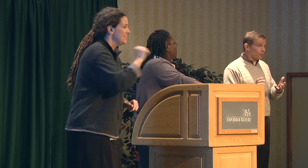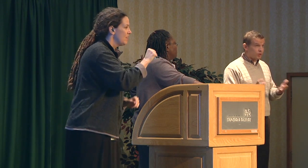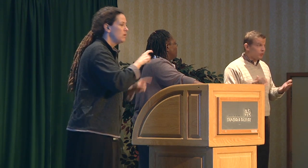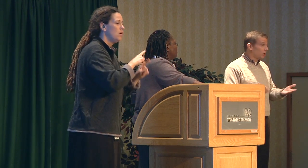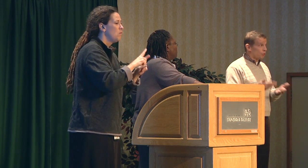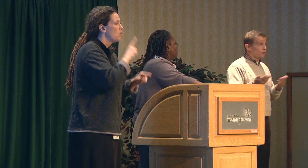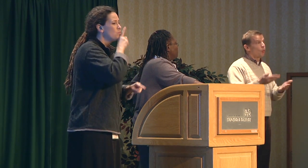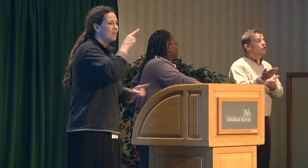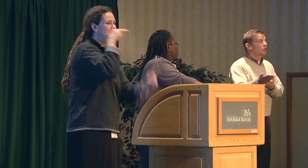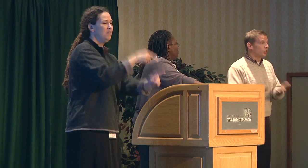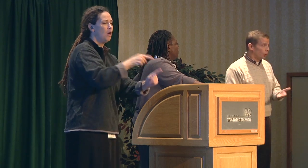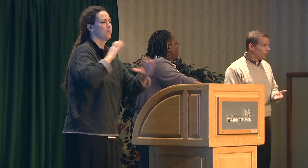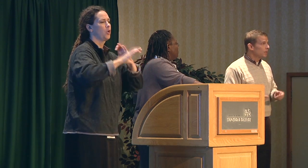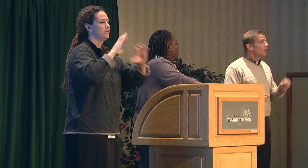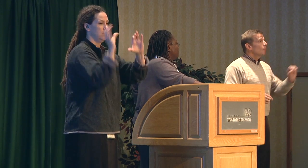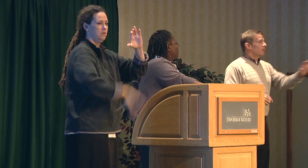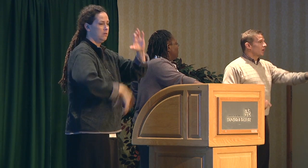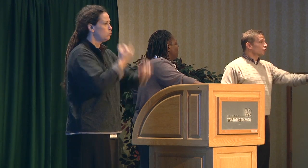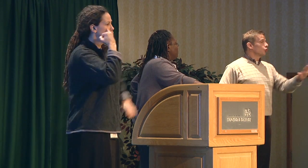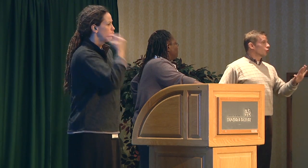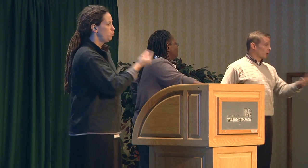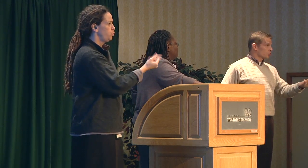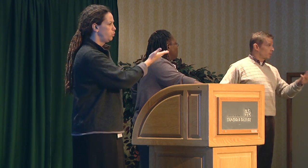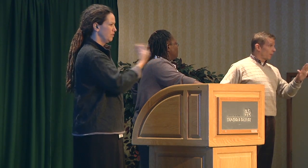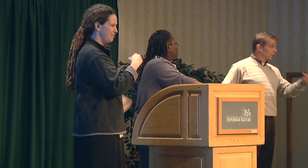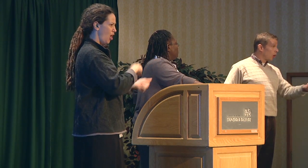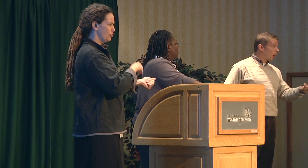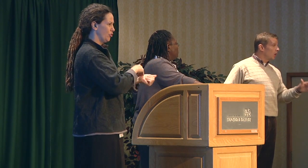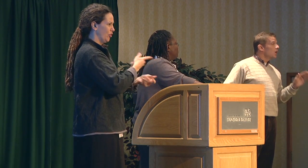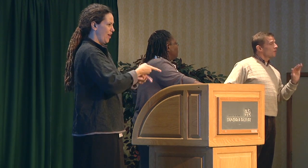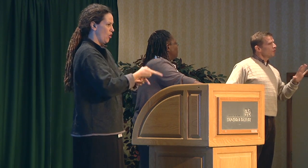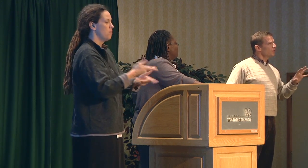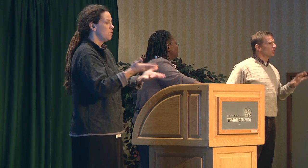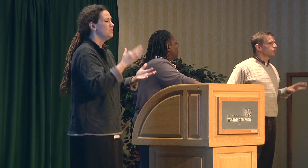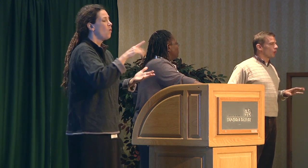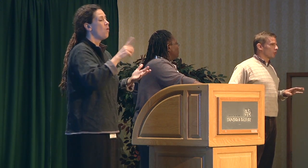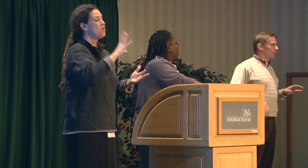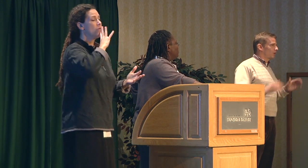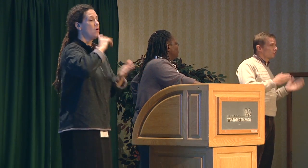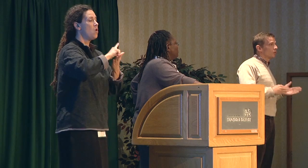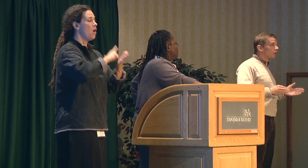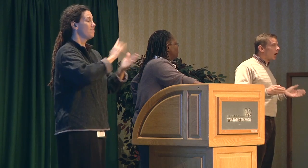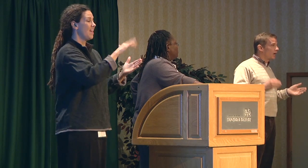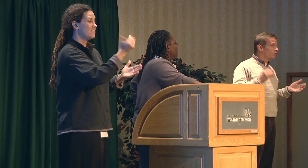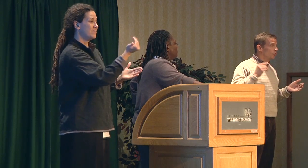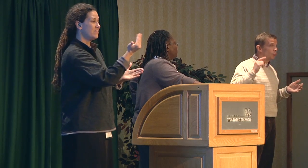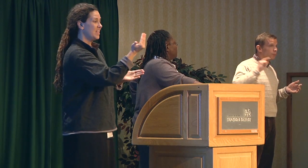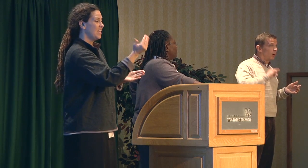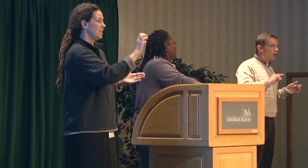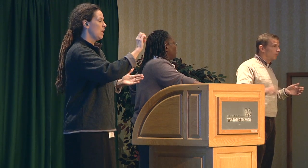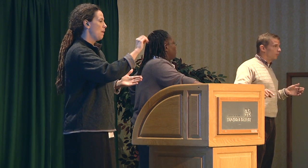is going to be able to communicate with you. What are you going to do? But in answer to your question about the law, the 15 employer thing doesn't apply